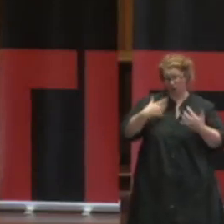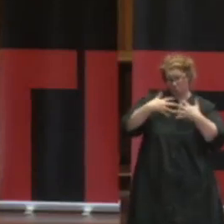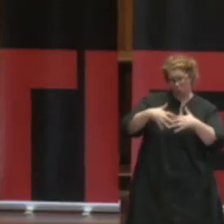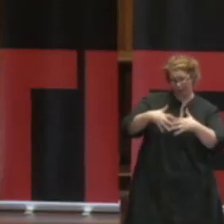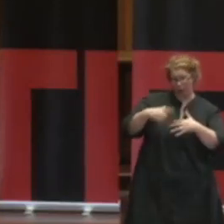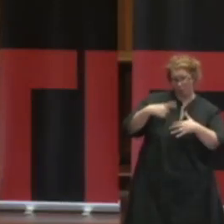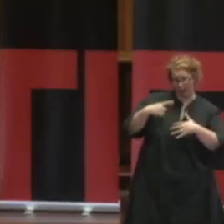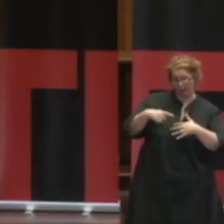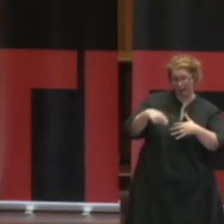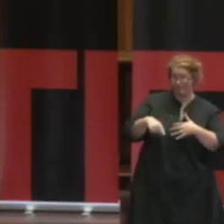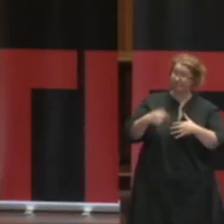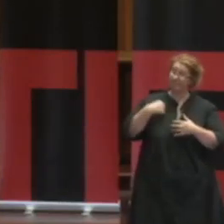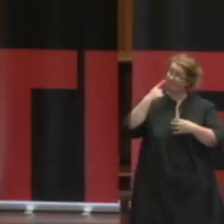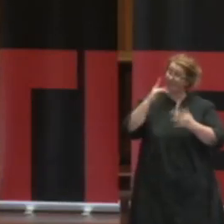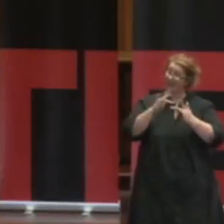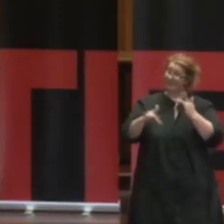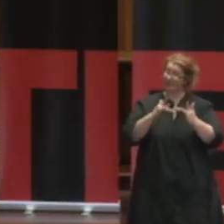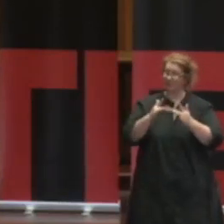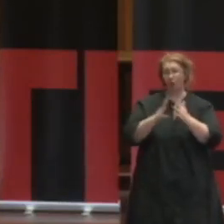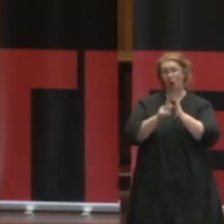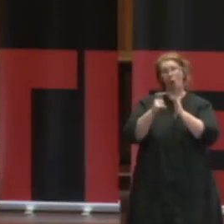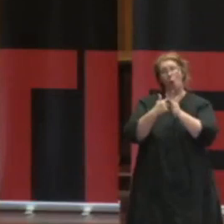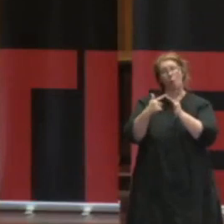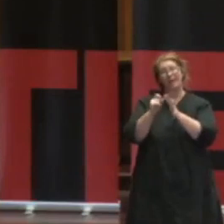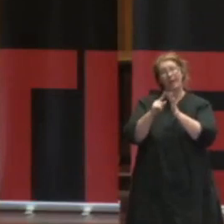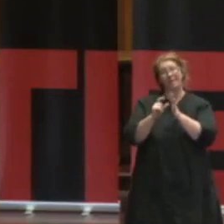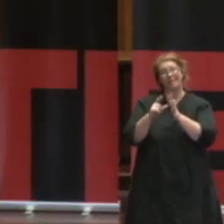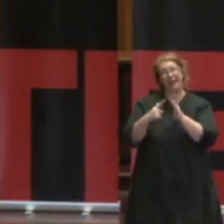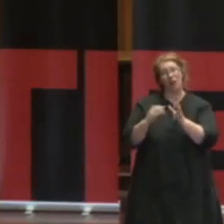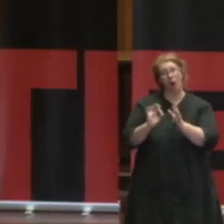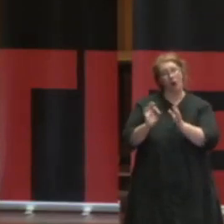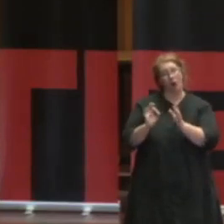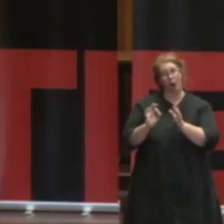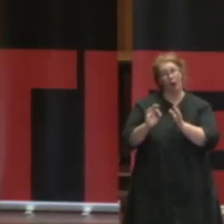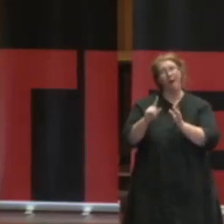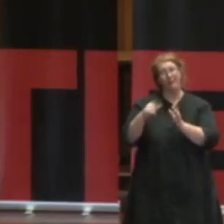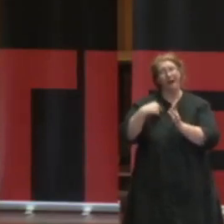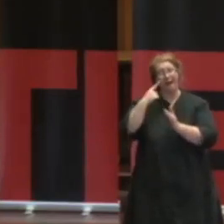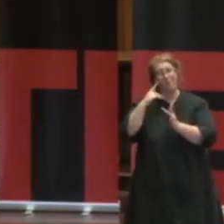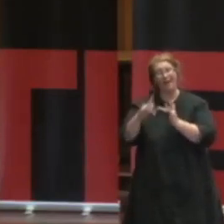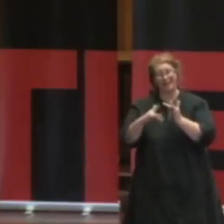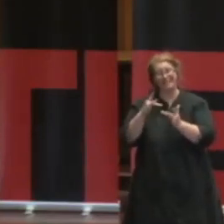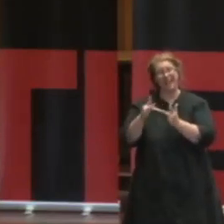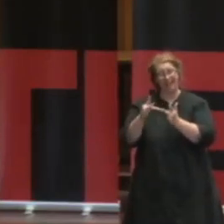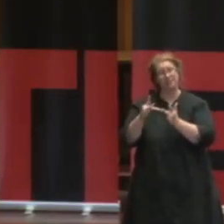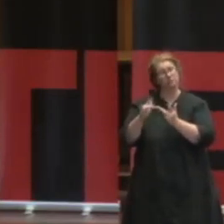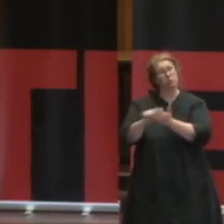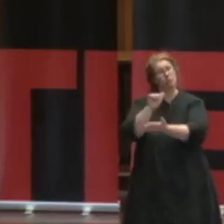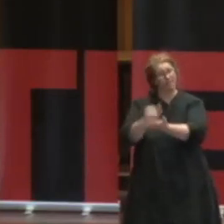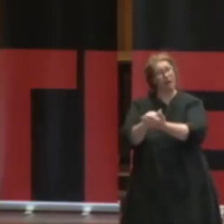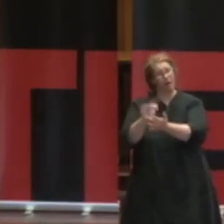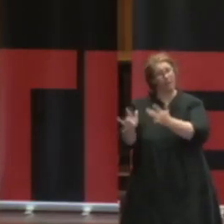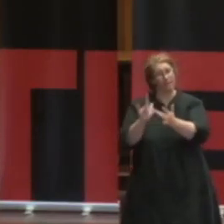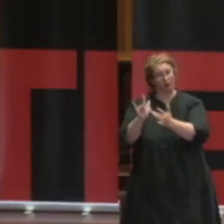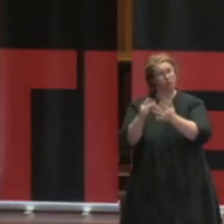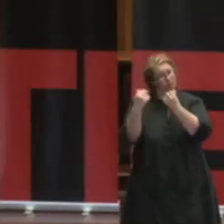to the internet. I didn't go to Wikipedia, Chris Kirsten, but I went to a website that seemed to be respectable. I mean, it's got org in the